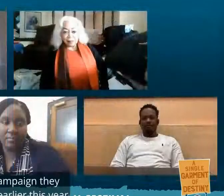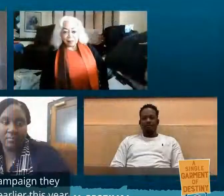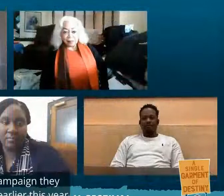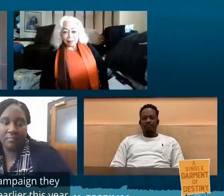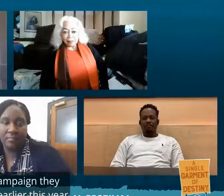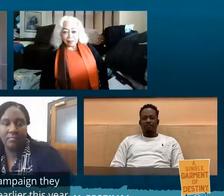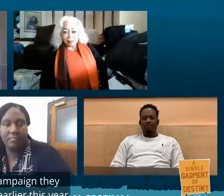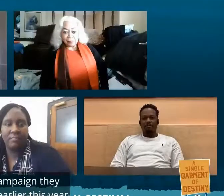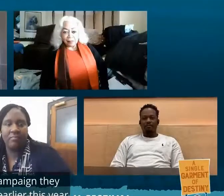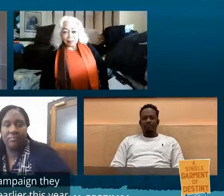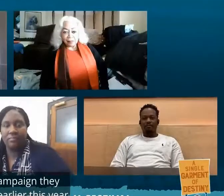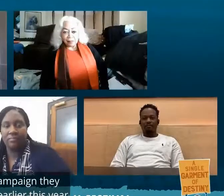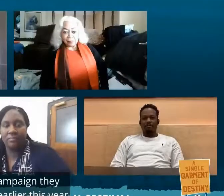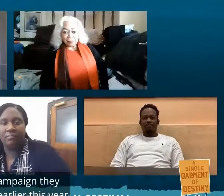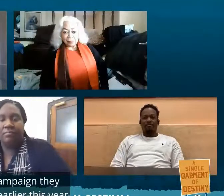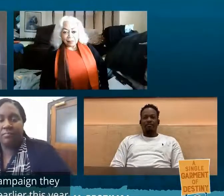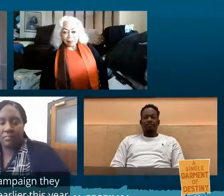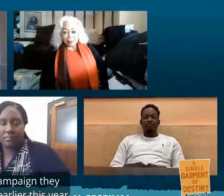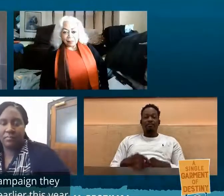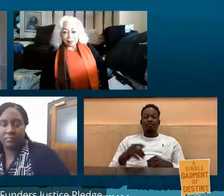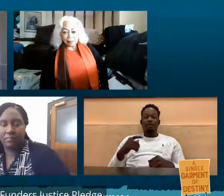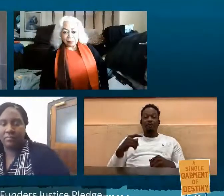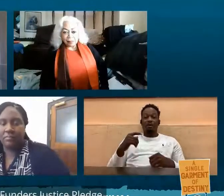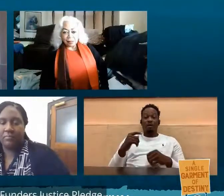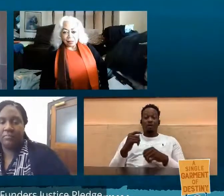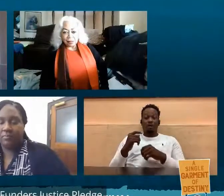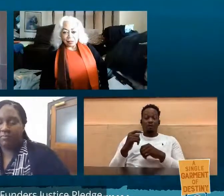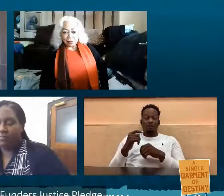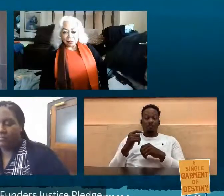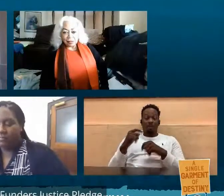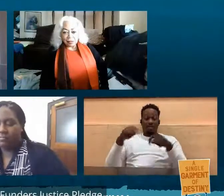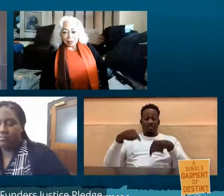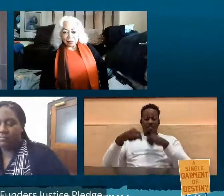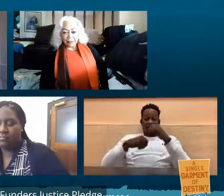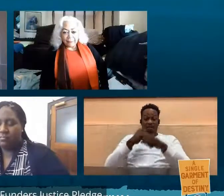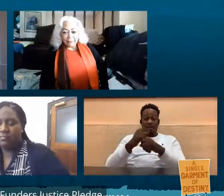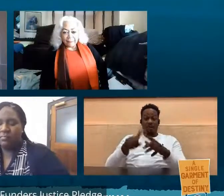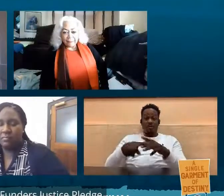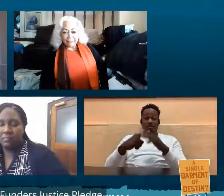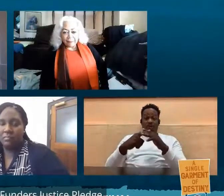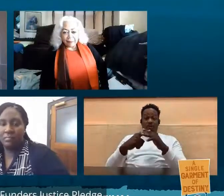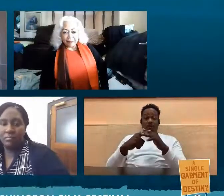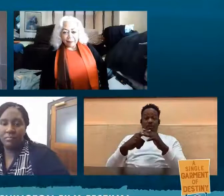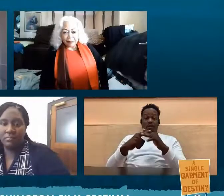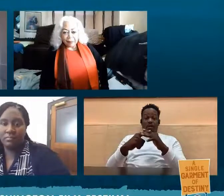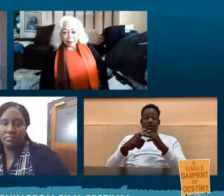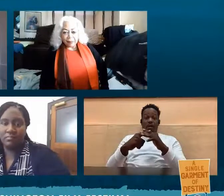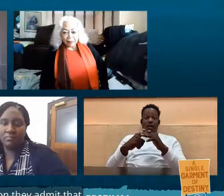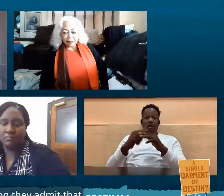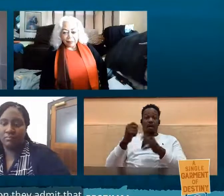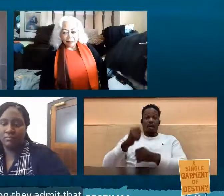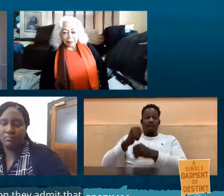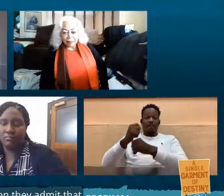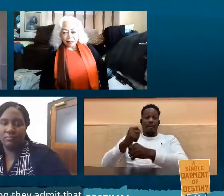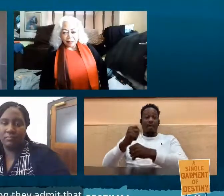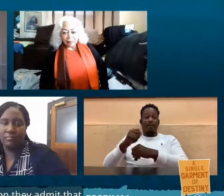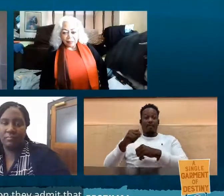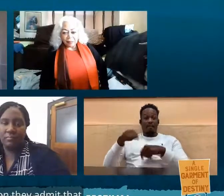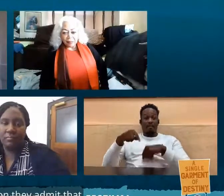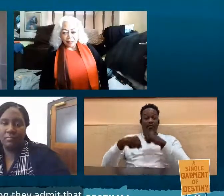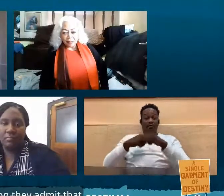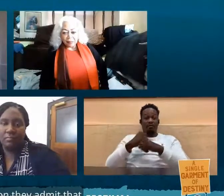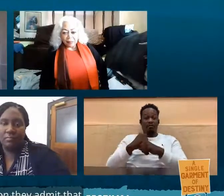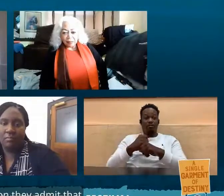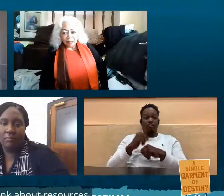For a campaign they launched earlier this year called the Climate Funders Justice Pledge. And the